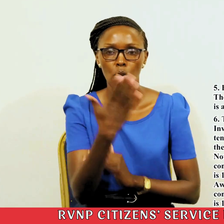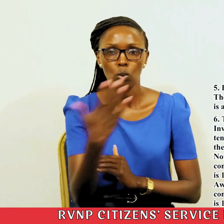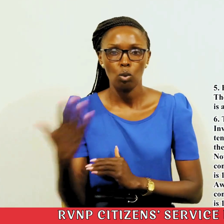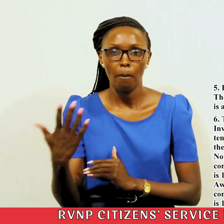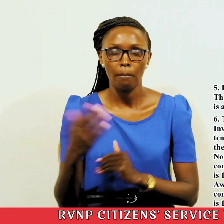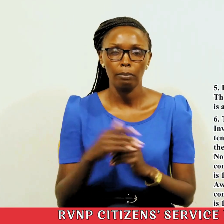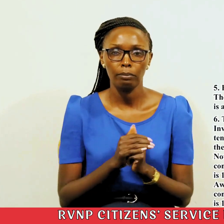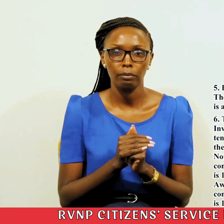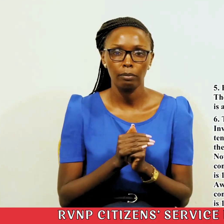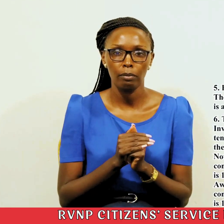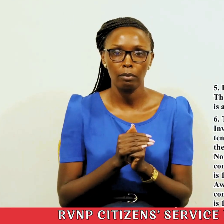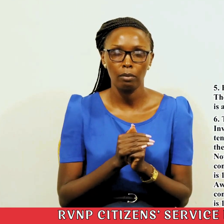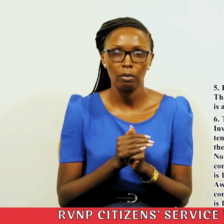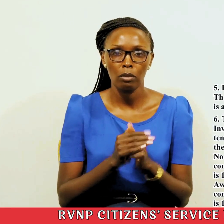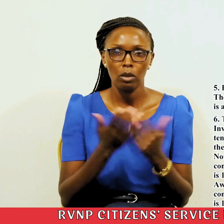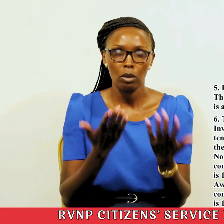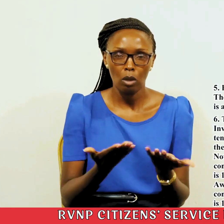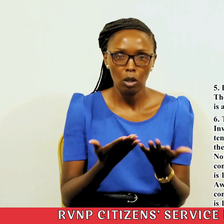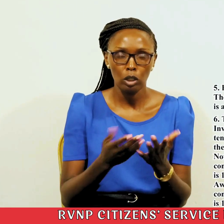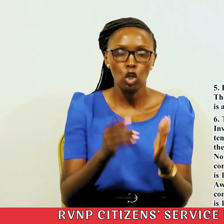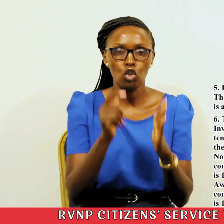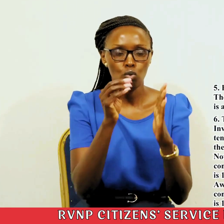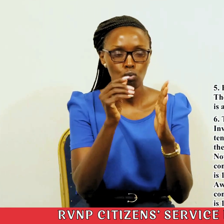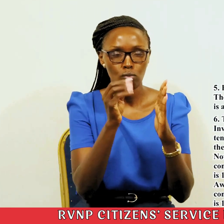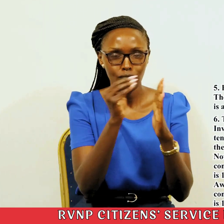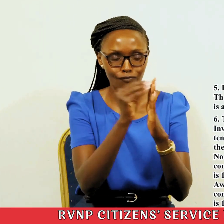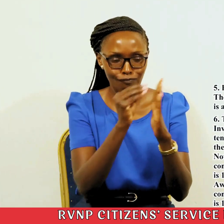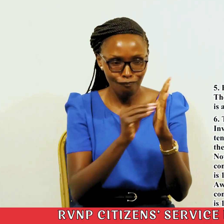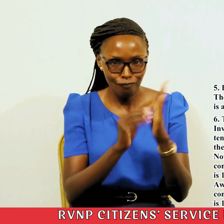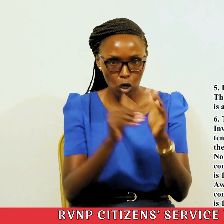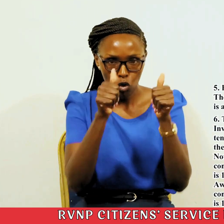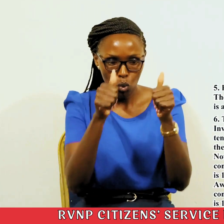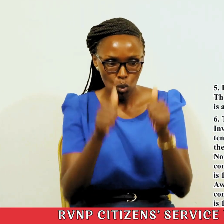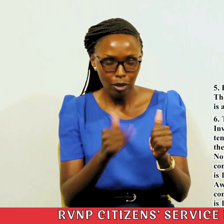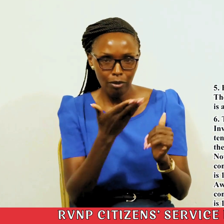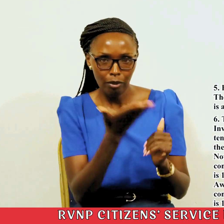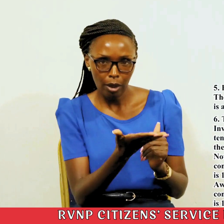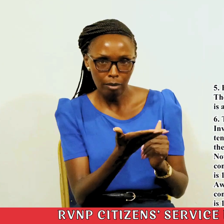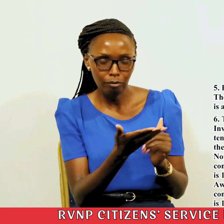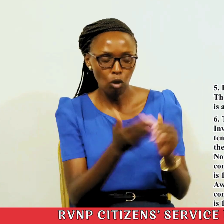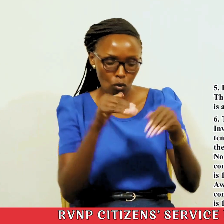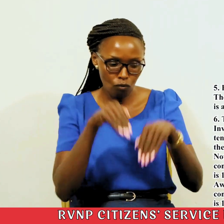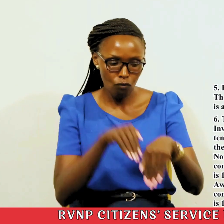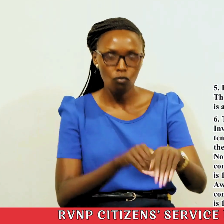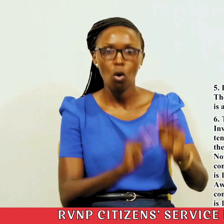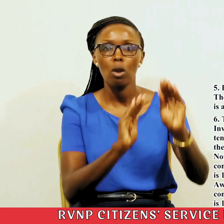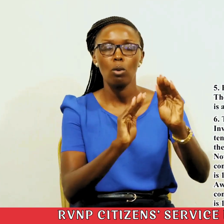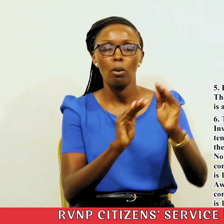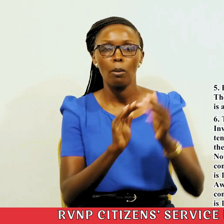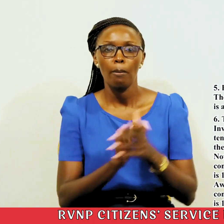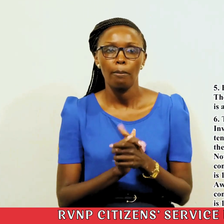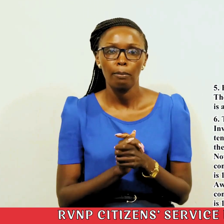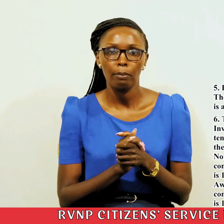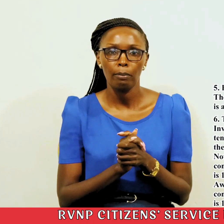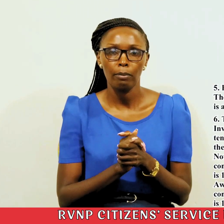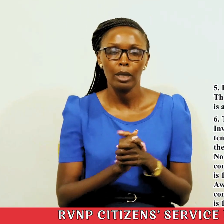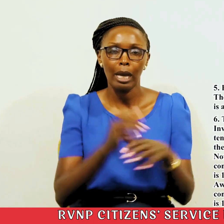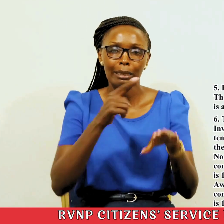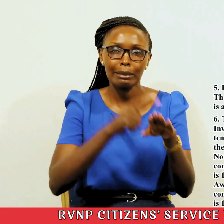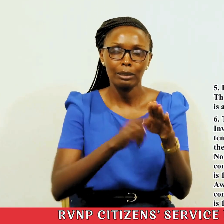as per the tender notice or specification. The timeline is 3